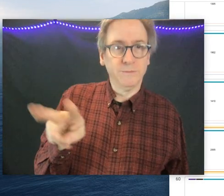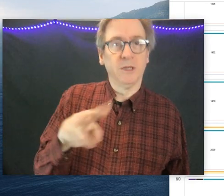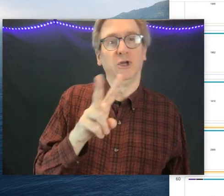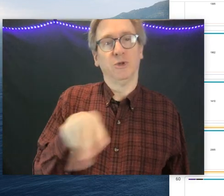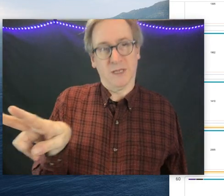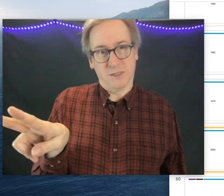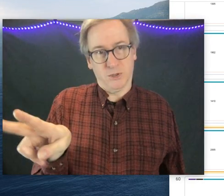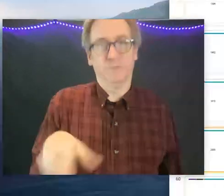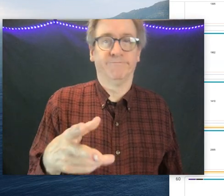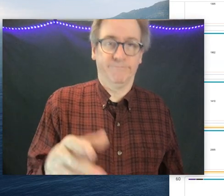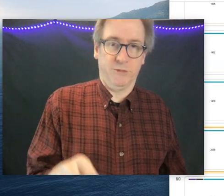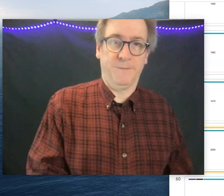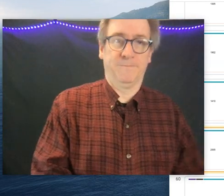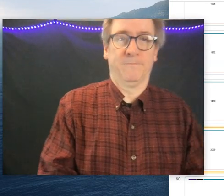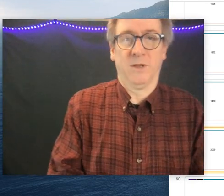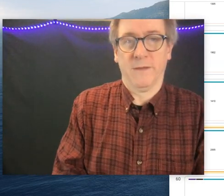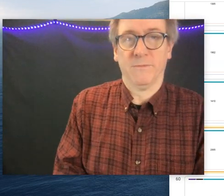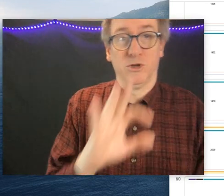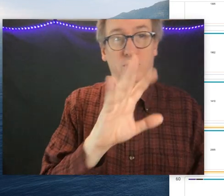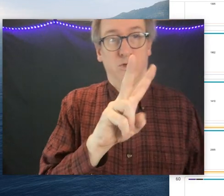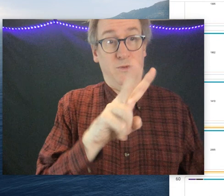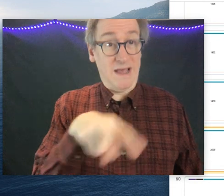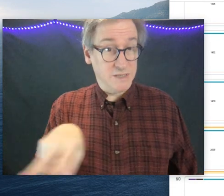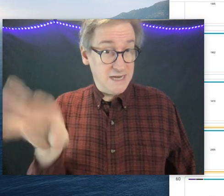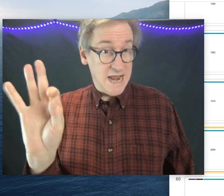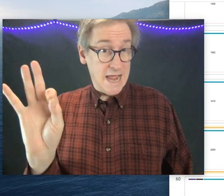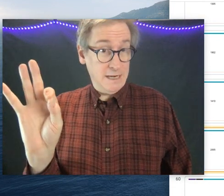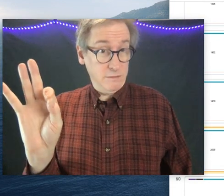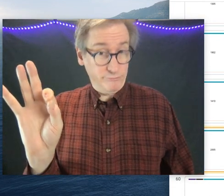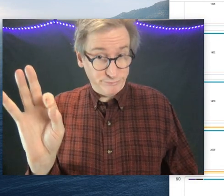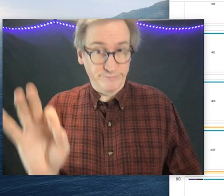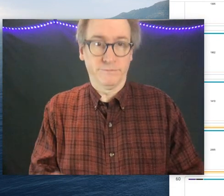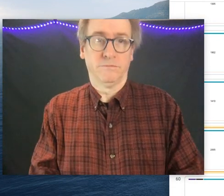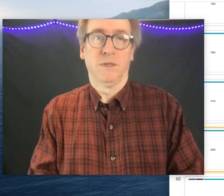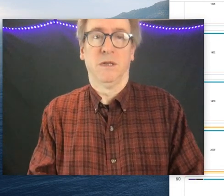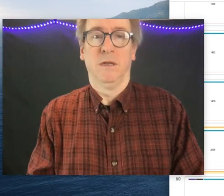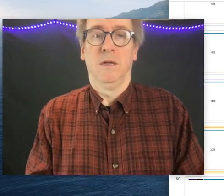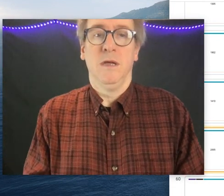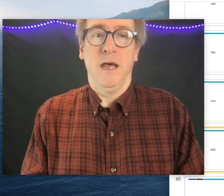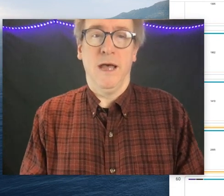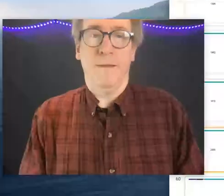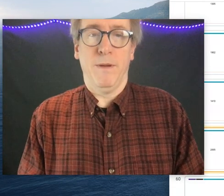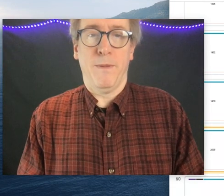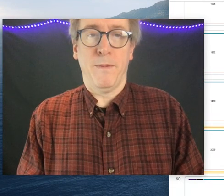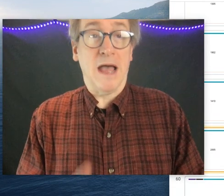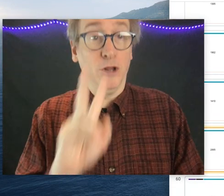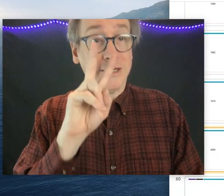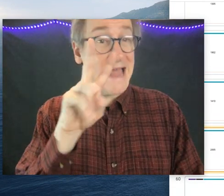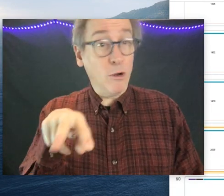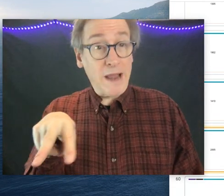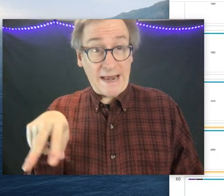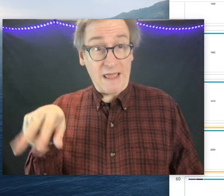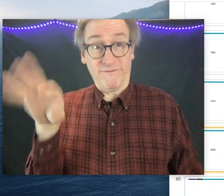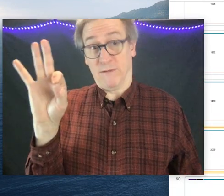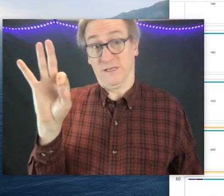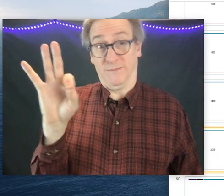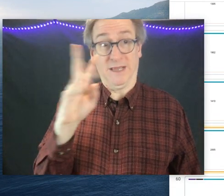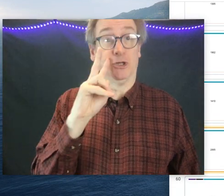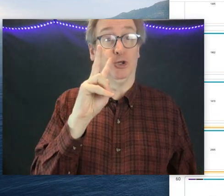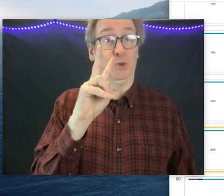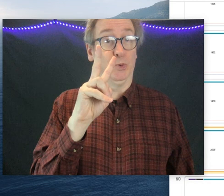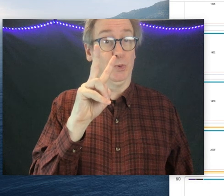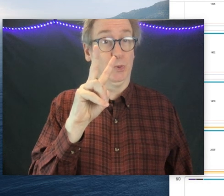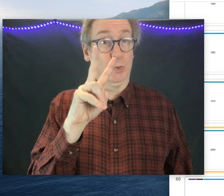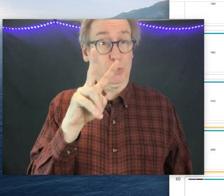2002, 2002, okay, 2009. But I looked down and I found